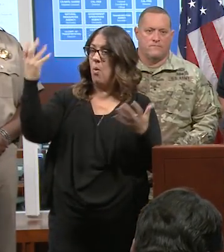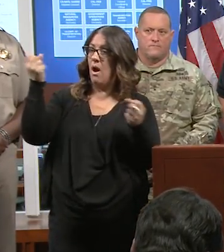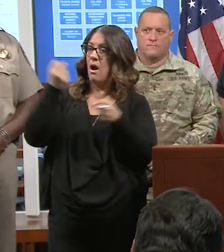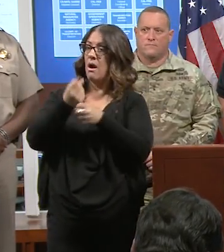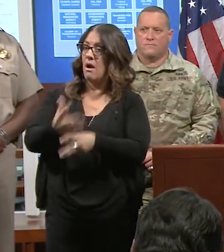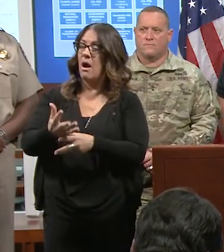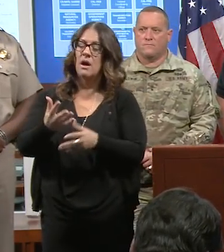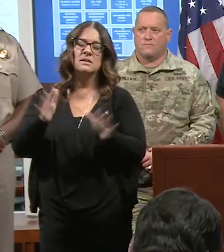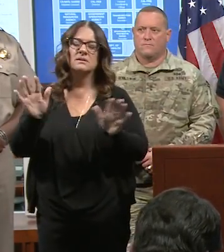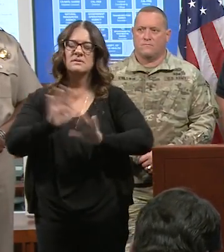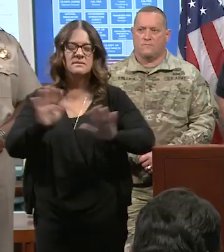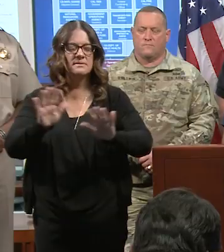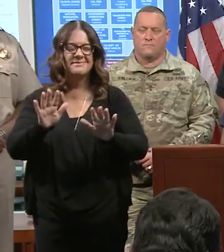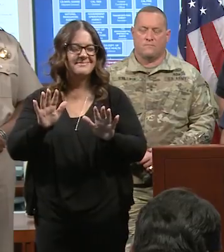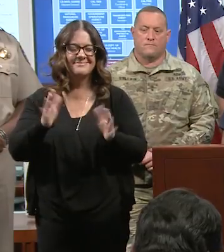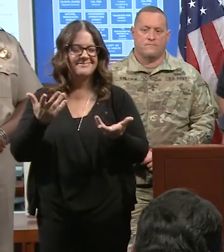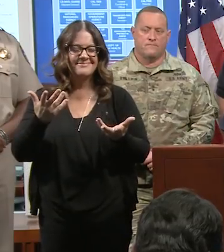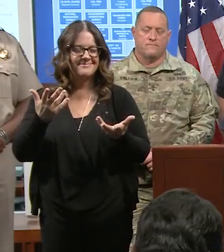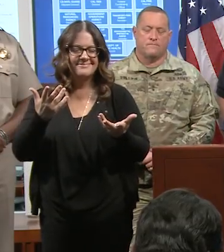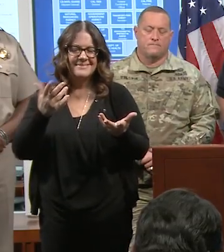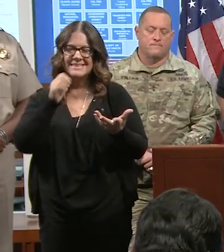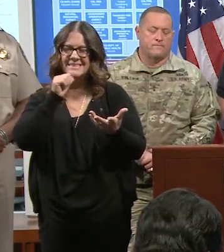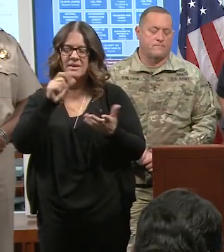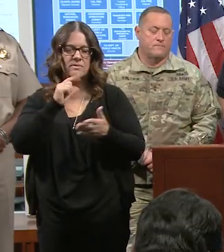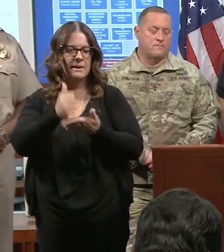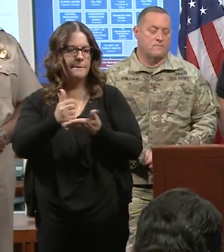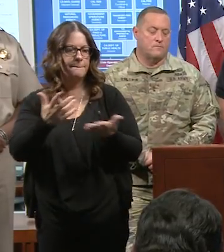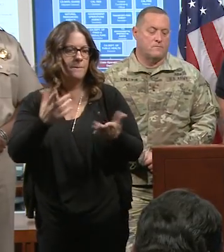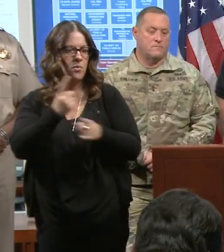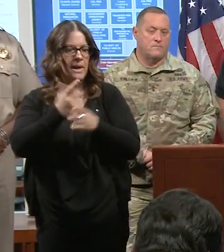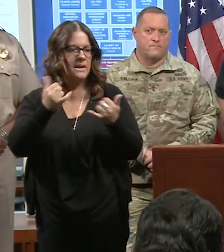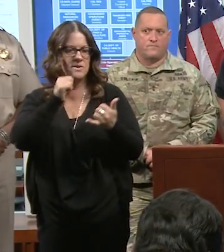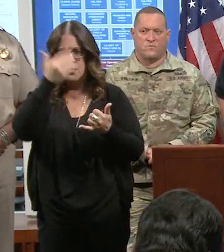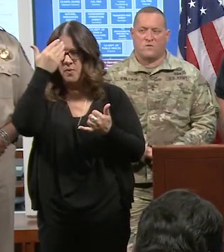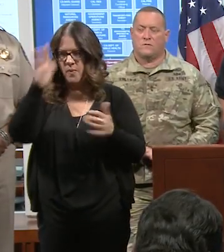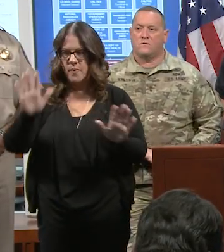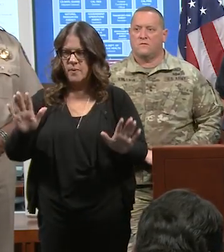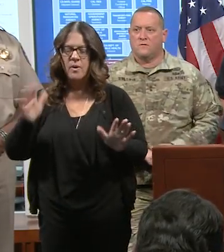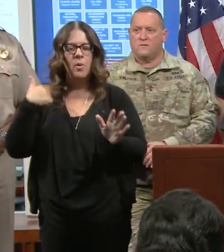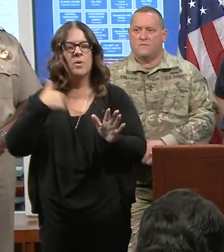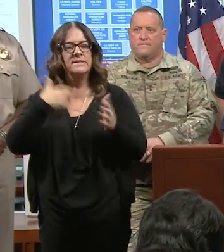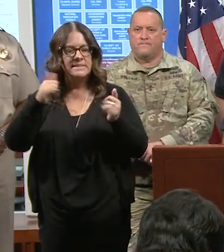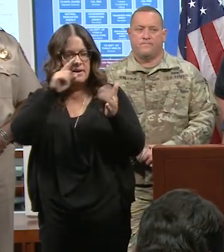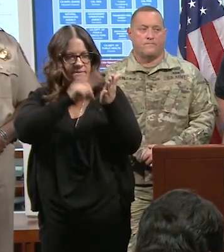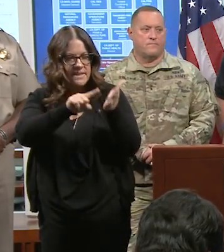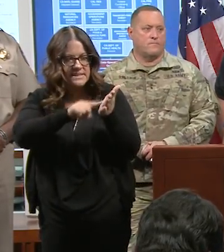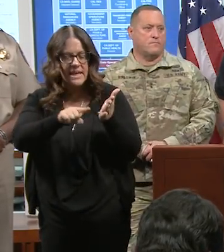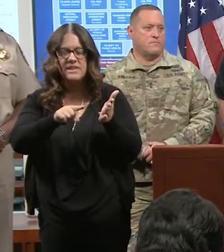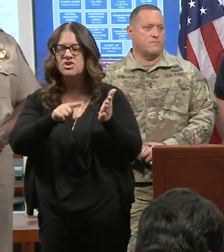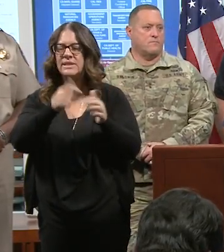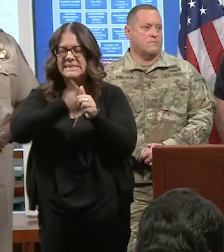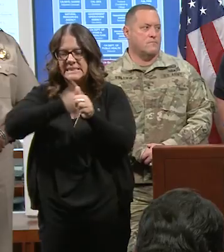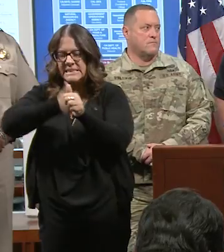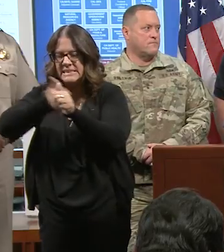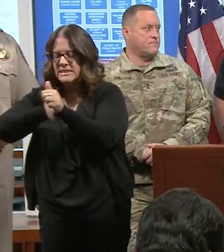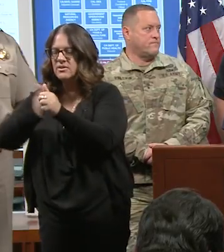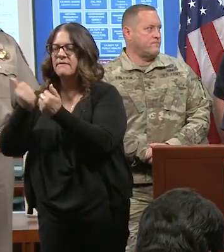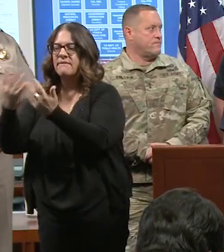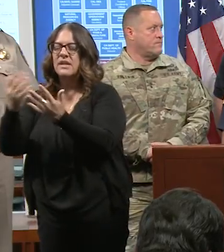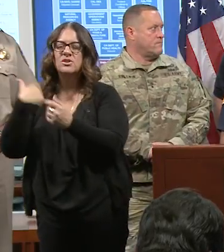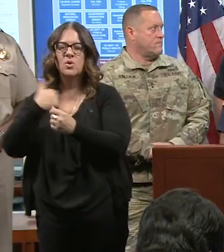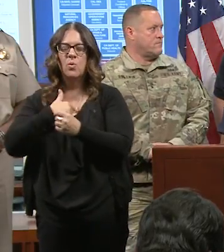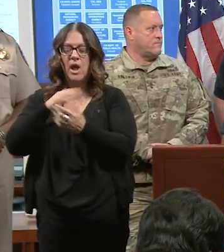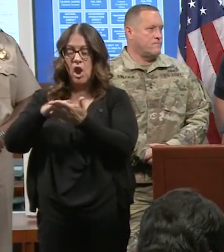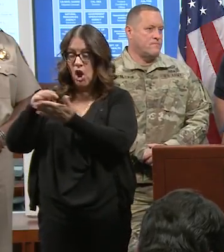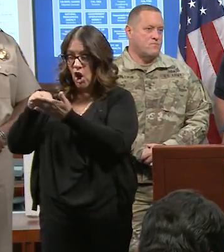cause is premature and also impacts our ability to get to the bottom of the investigation. We want to know what the causes are so we can prevent